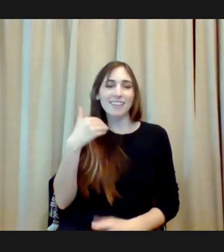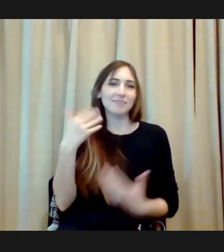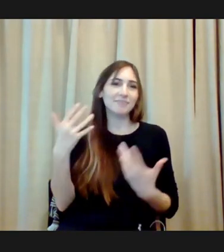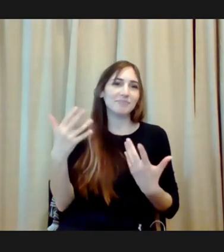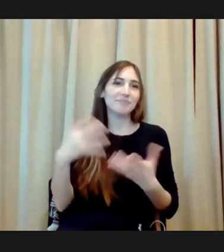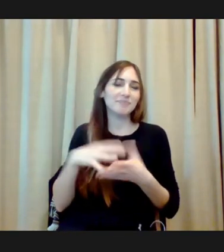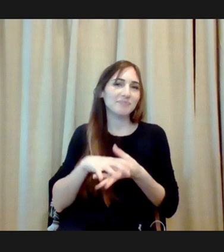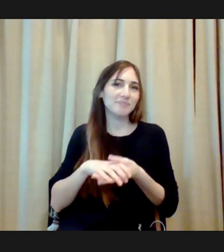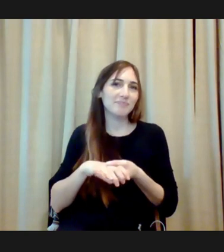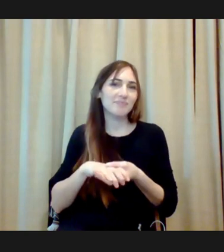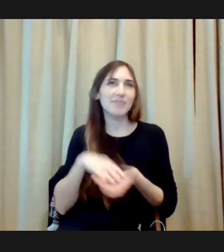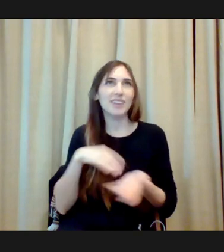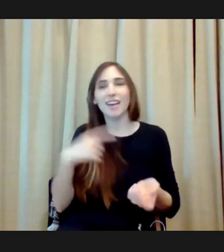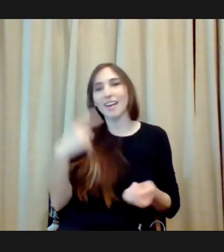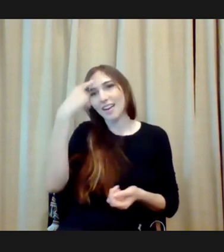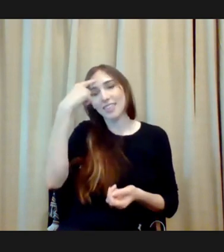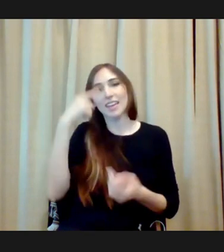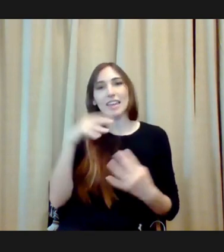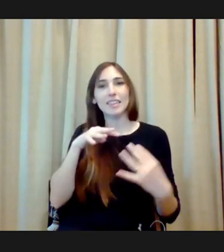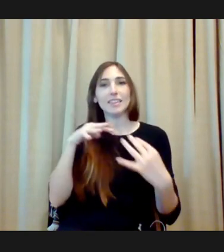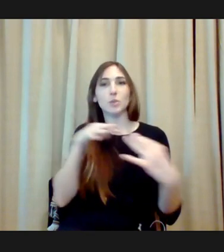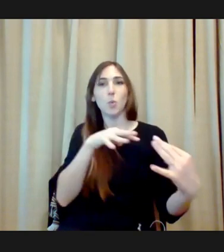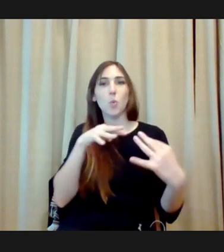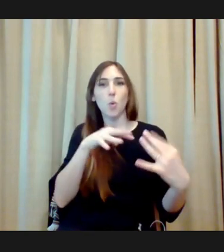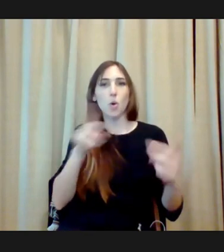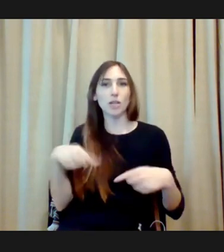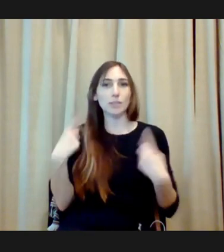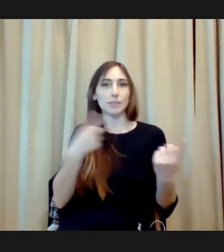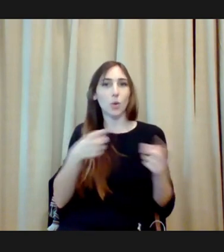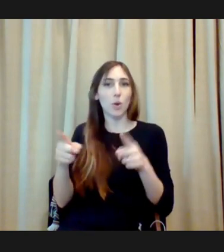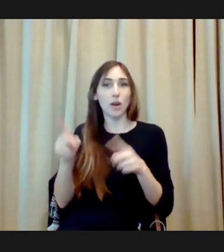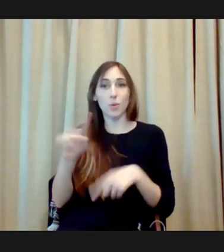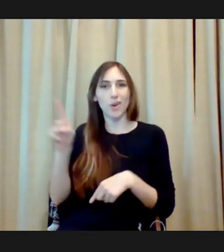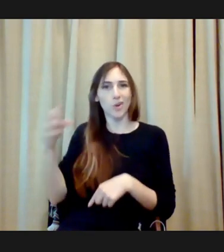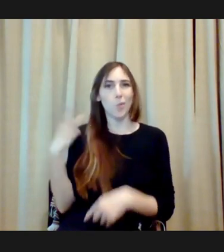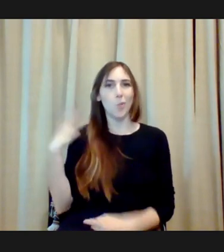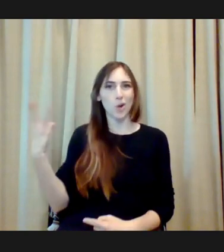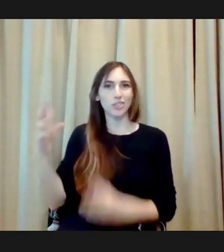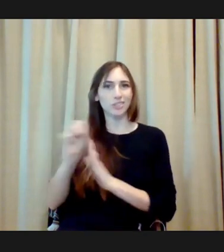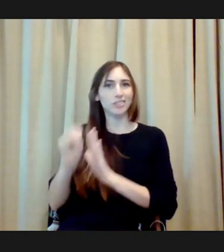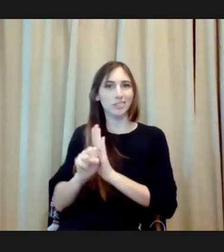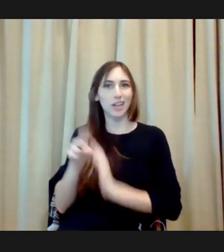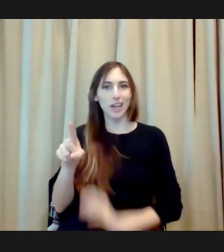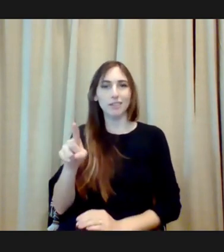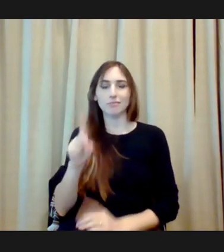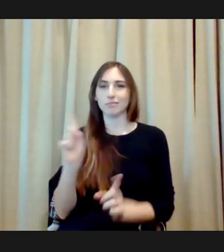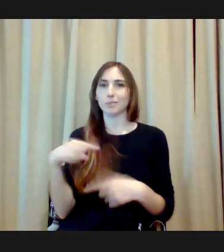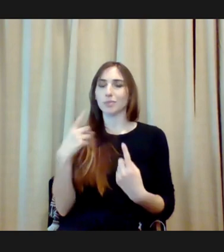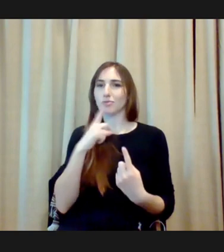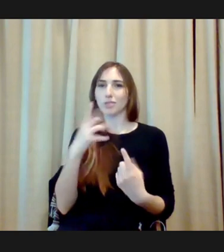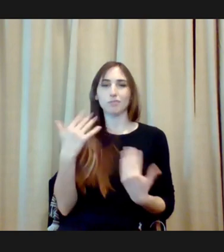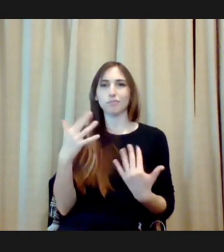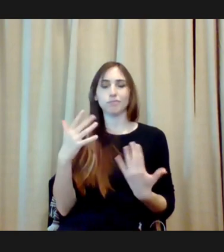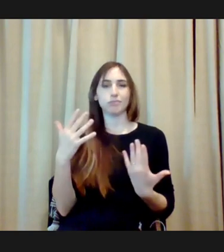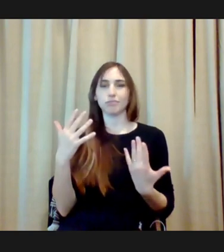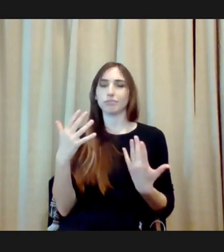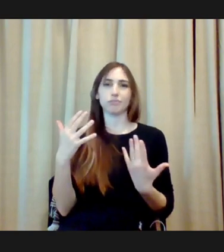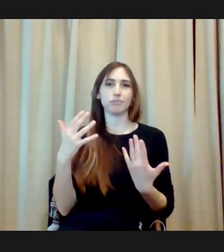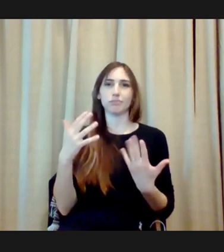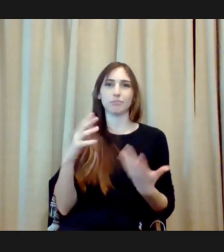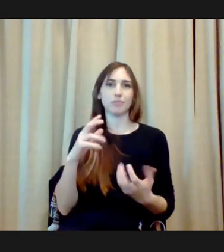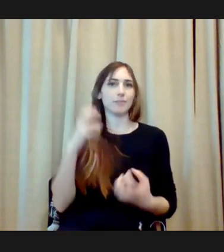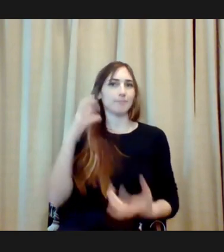I think the battle that's been going on in Washington has been very turbulent for everybody. And I think that